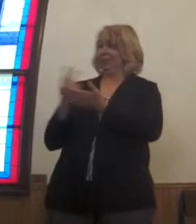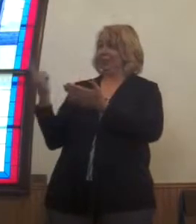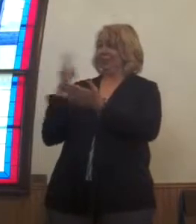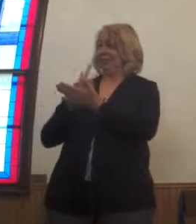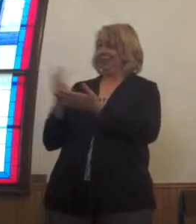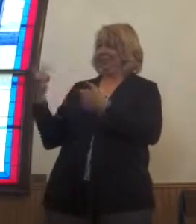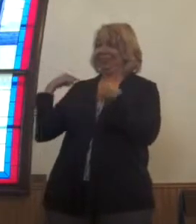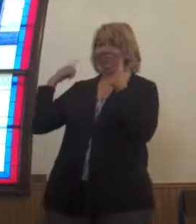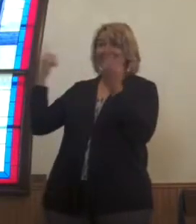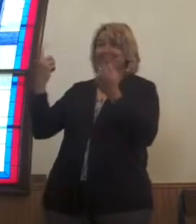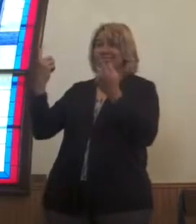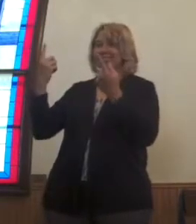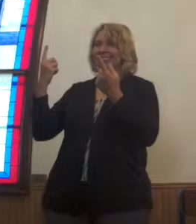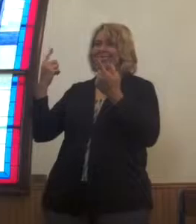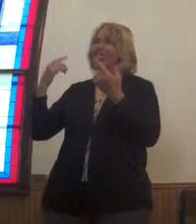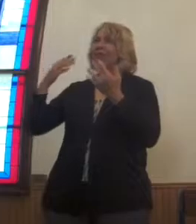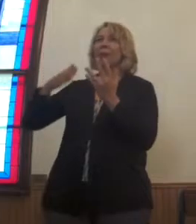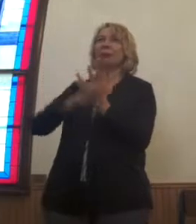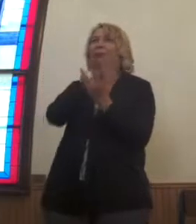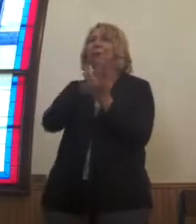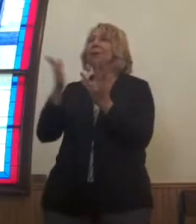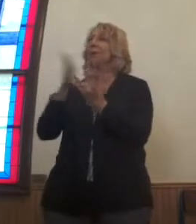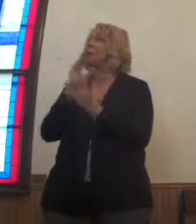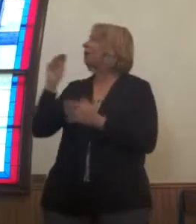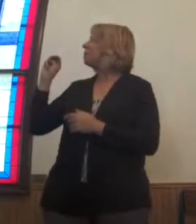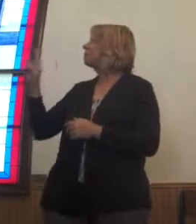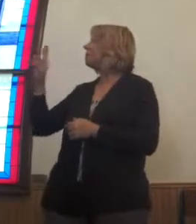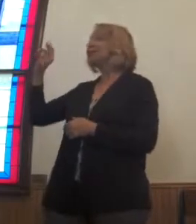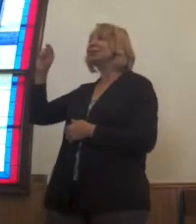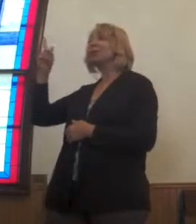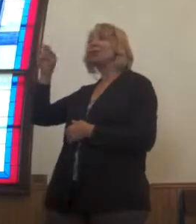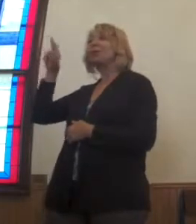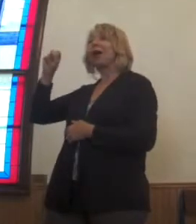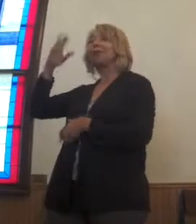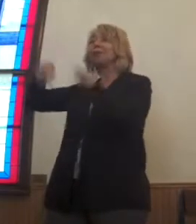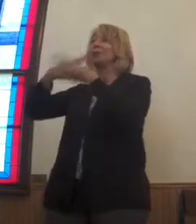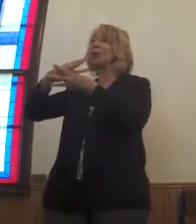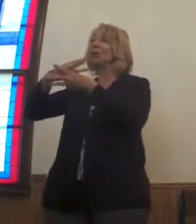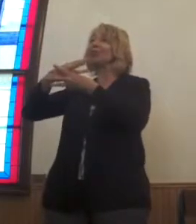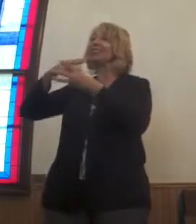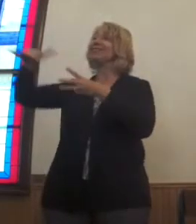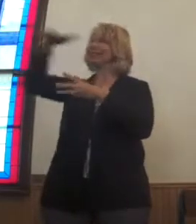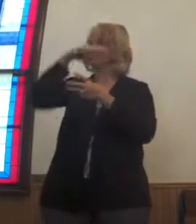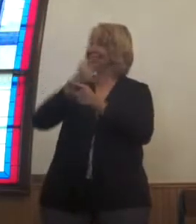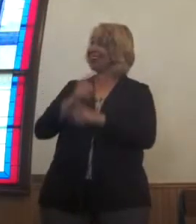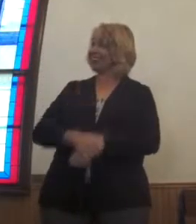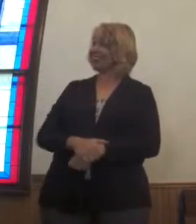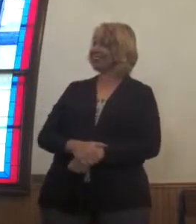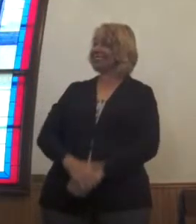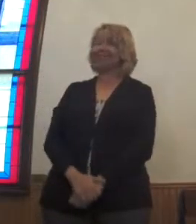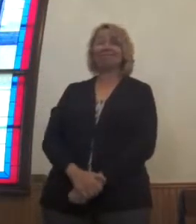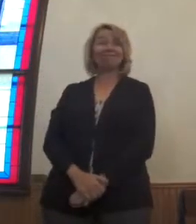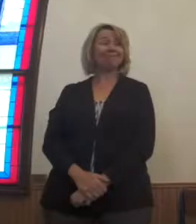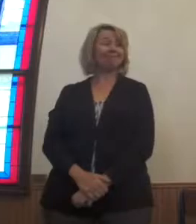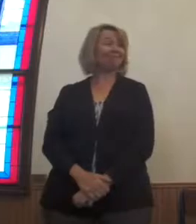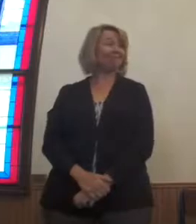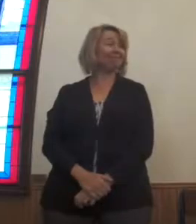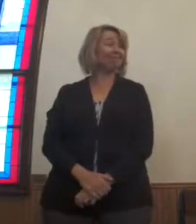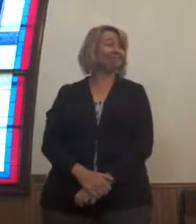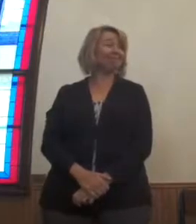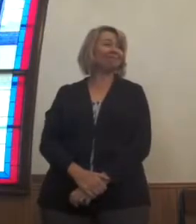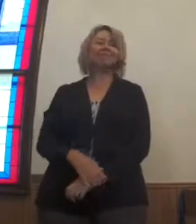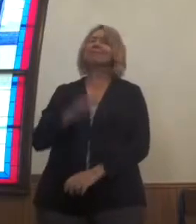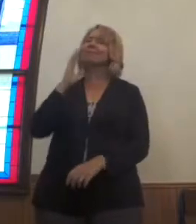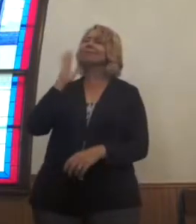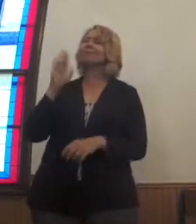been exploring and taking this journey through Fred Rogers' world of Mr. Rogers' Neighborhood. And while